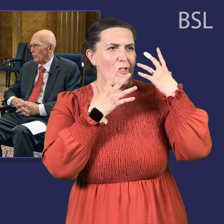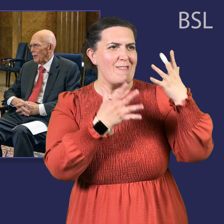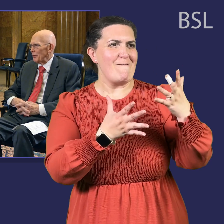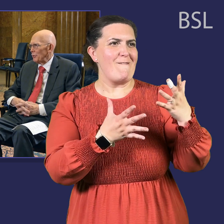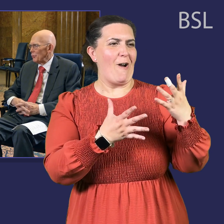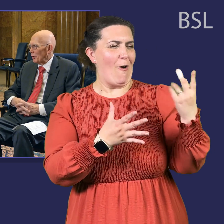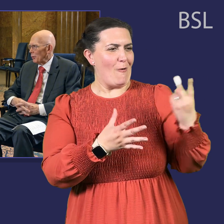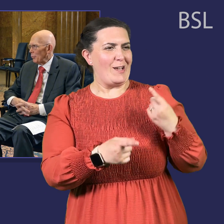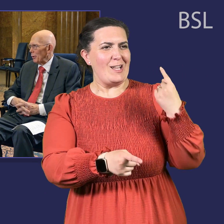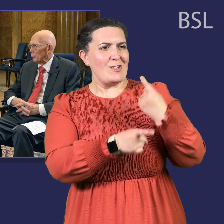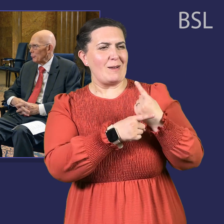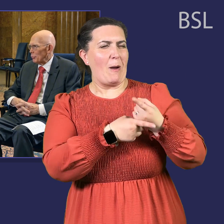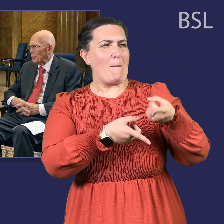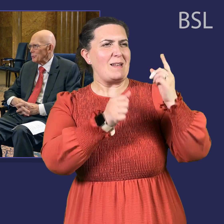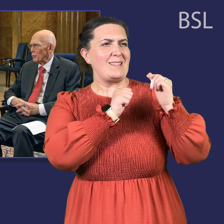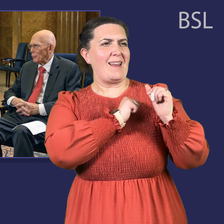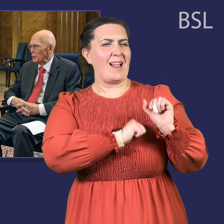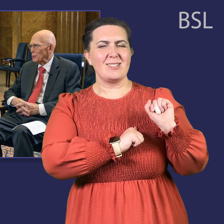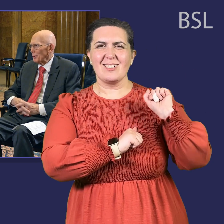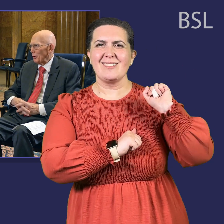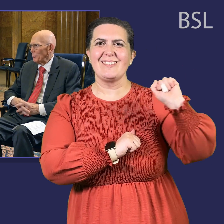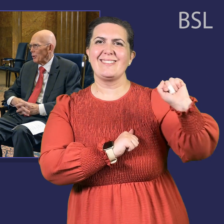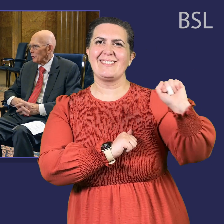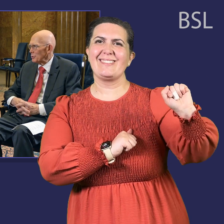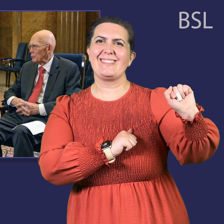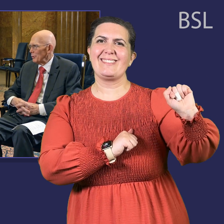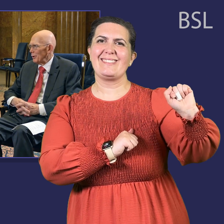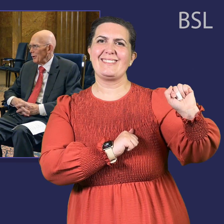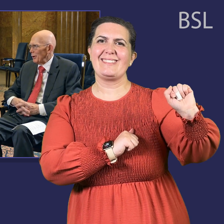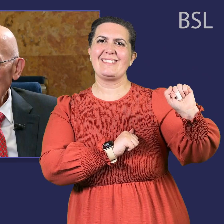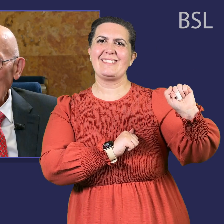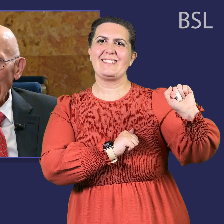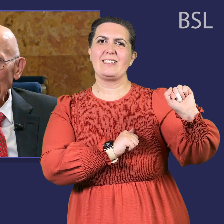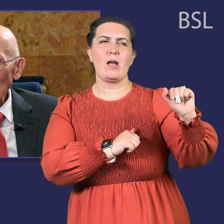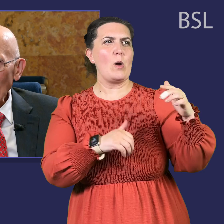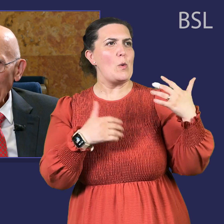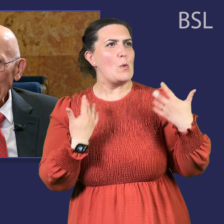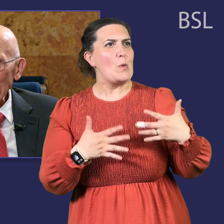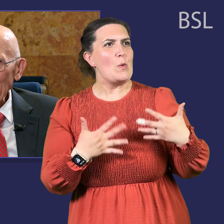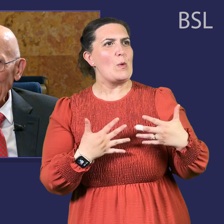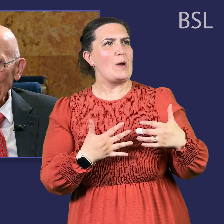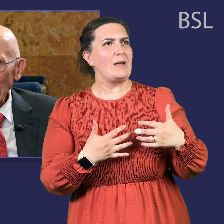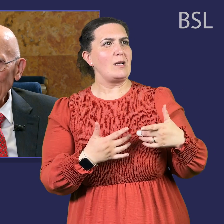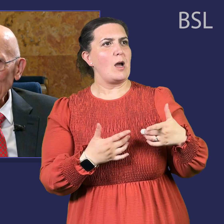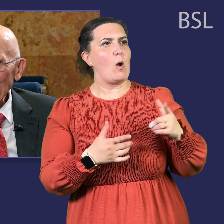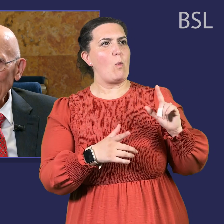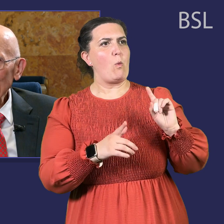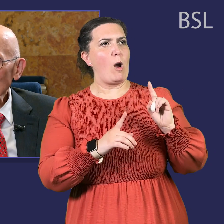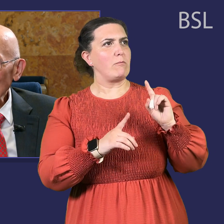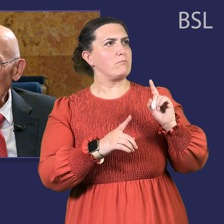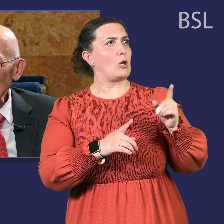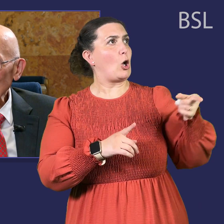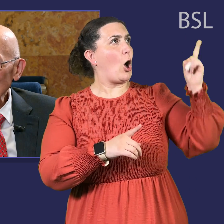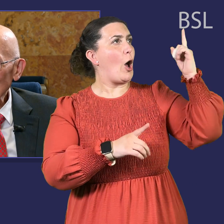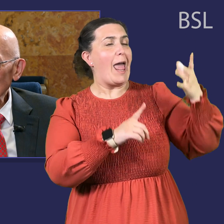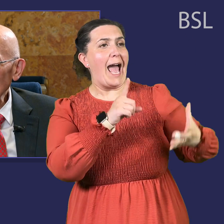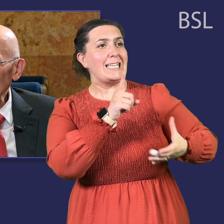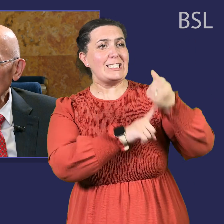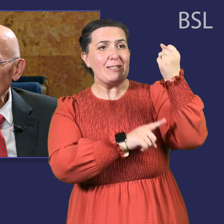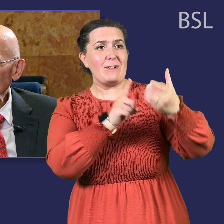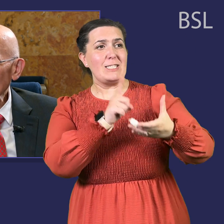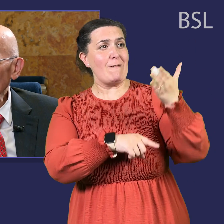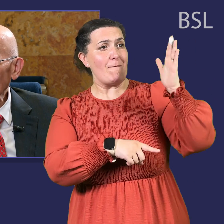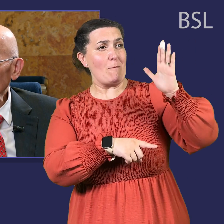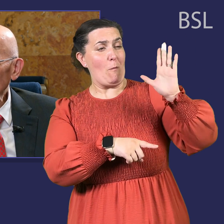to be invited to talk about President Russell M. Nelson and to marvel at all God has accomplished through